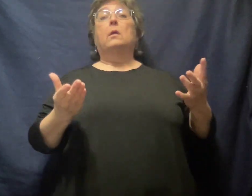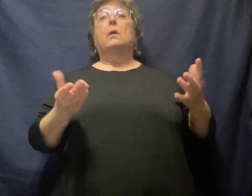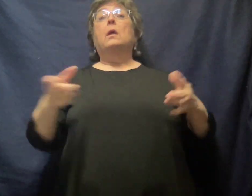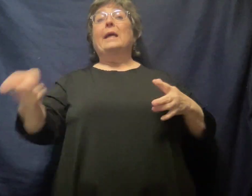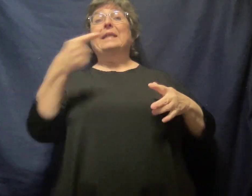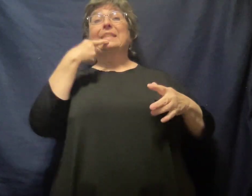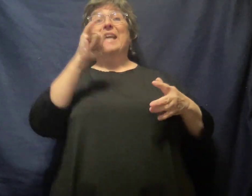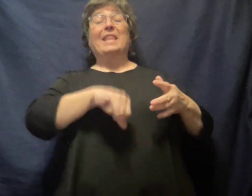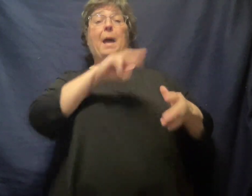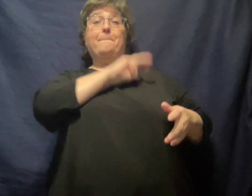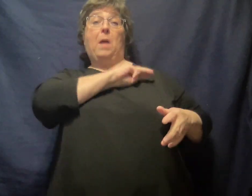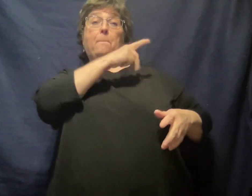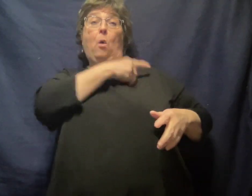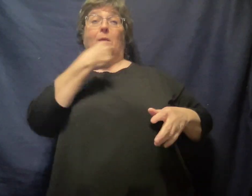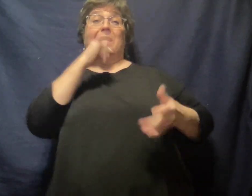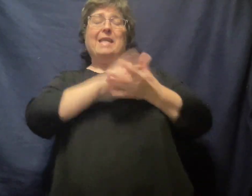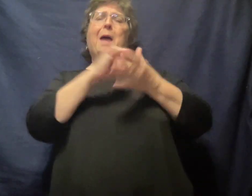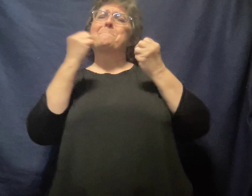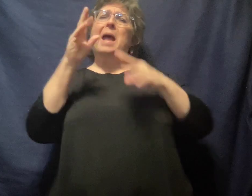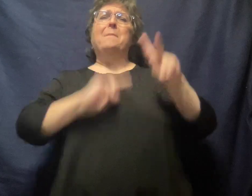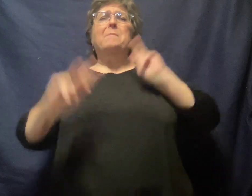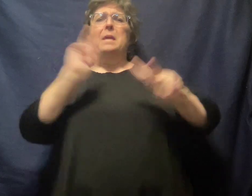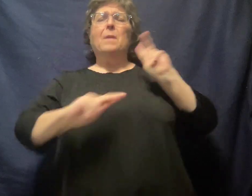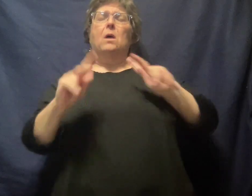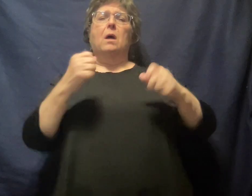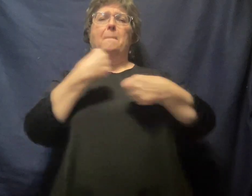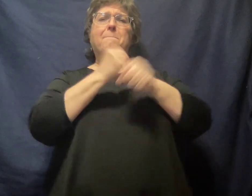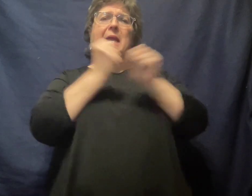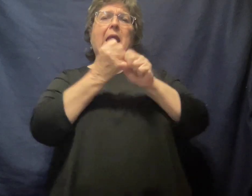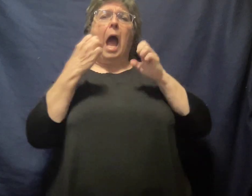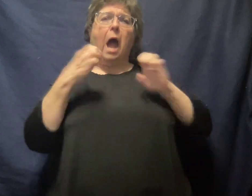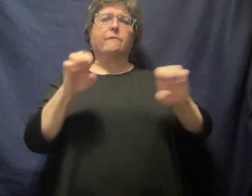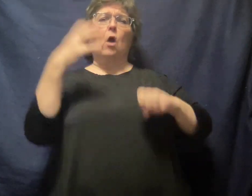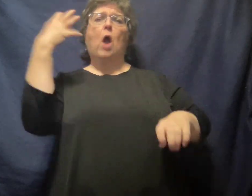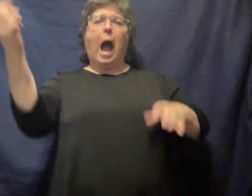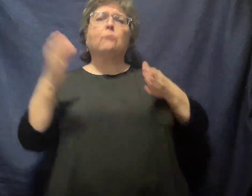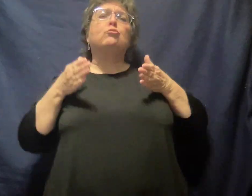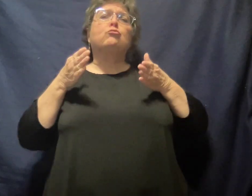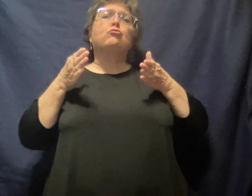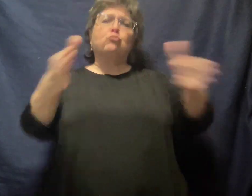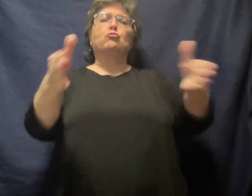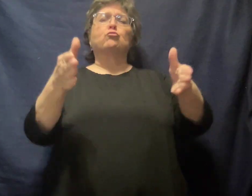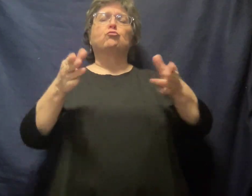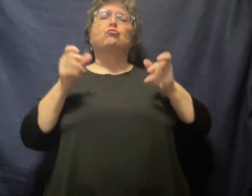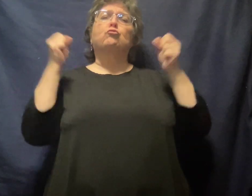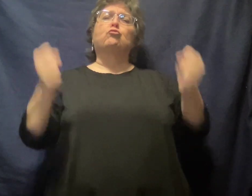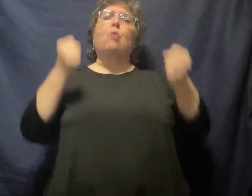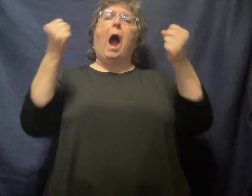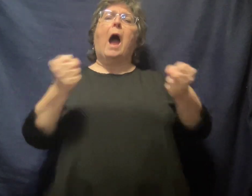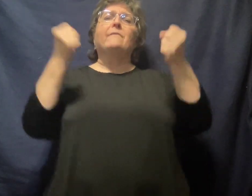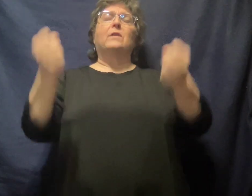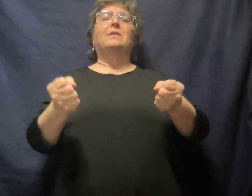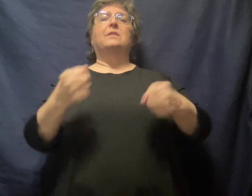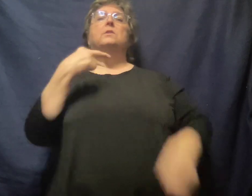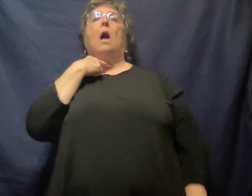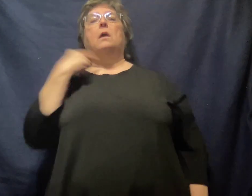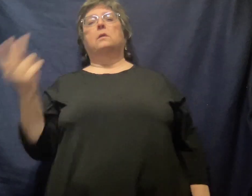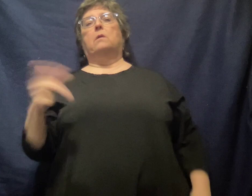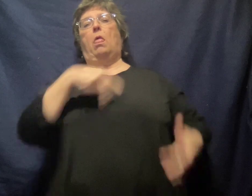to, we have several people that are making efforts to get out on the road, and they're then getting stuck. That makes it very